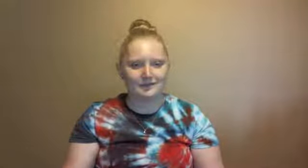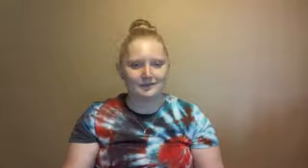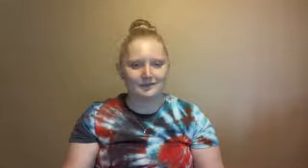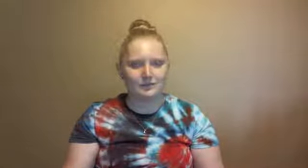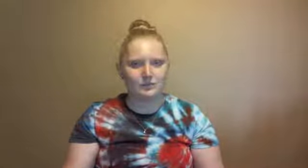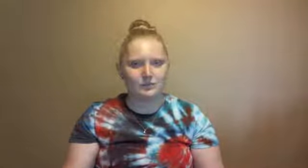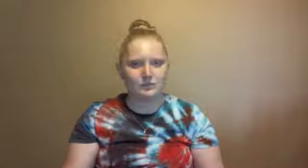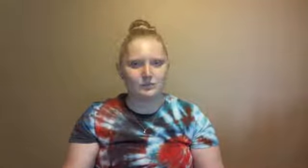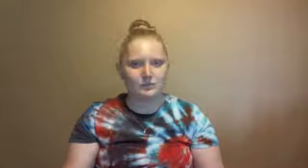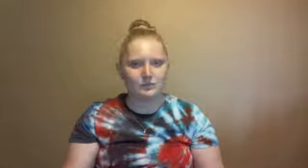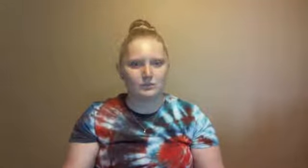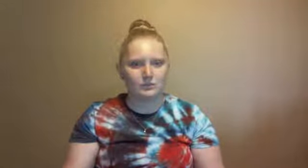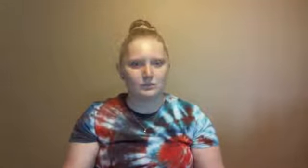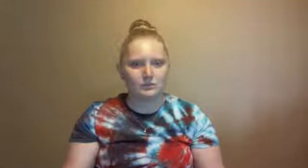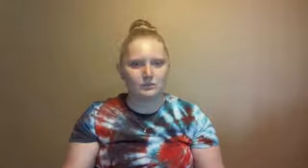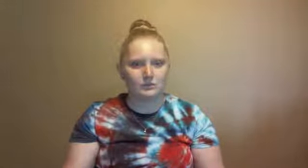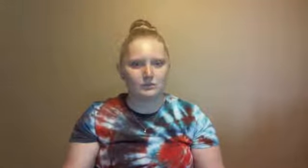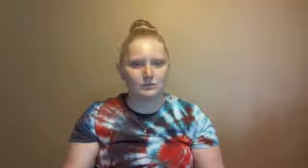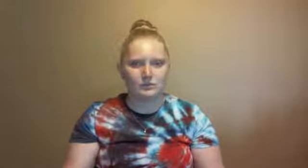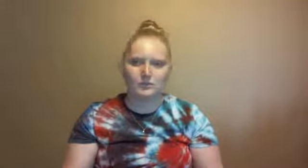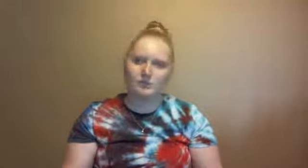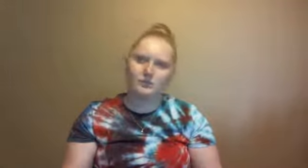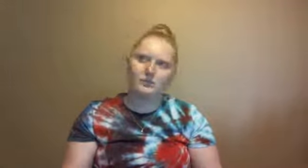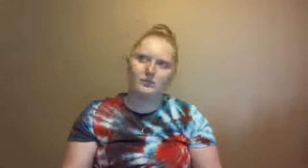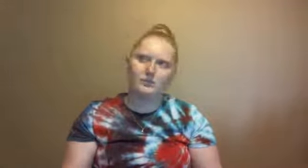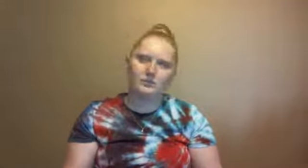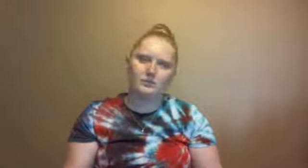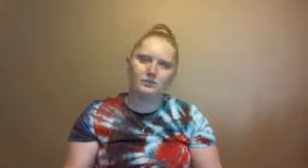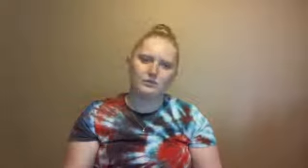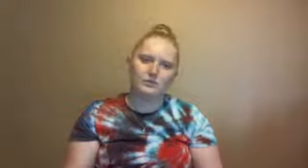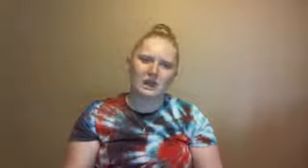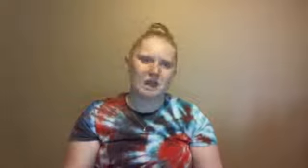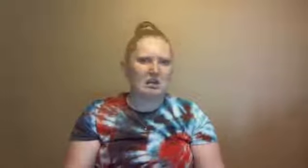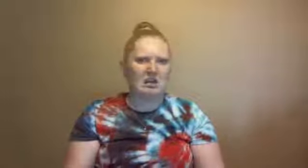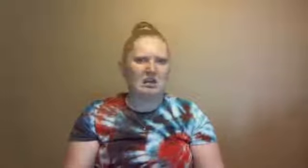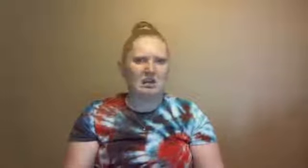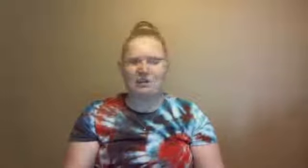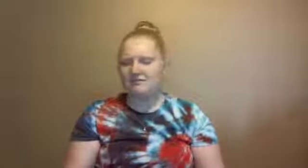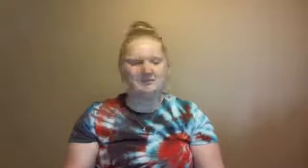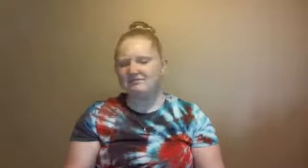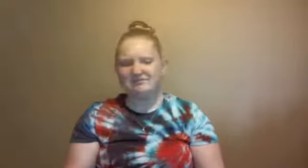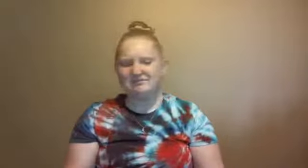do. Do you like avocado lollipops?